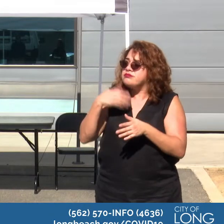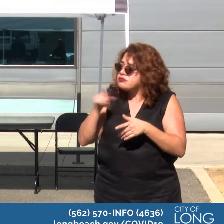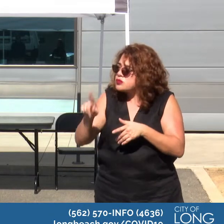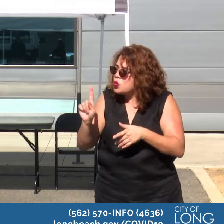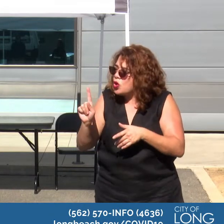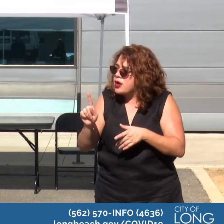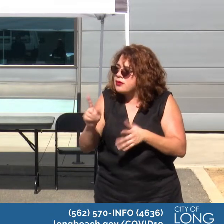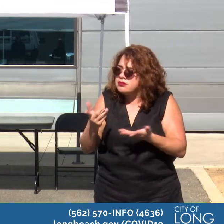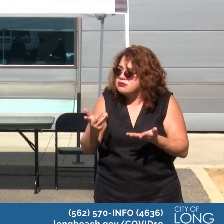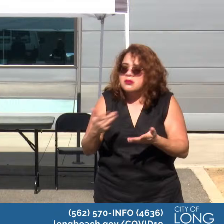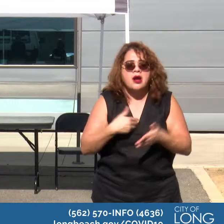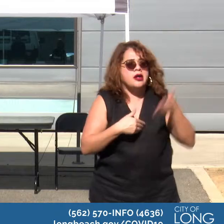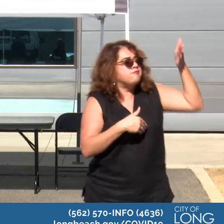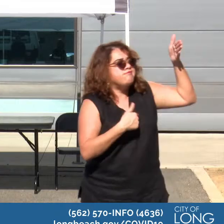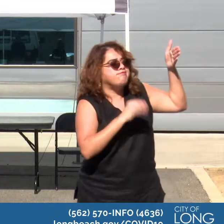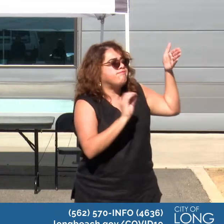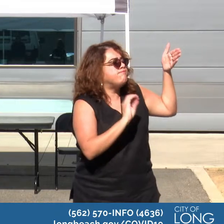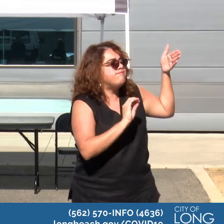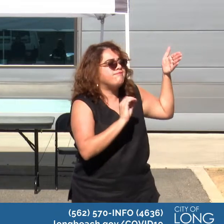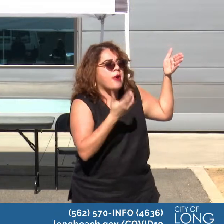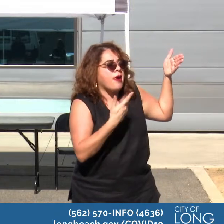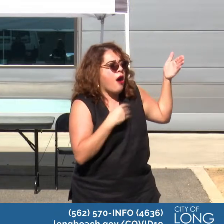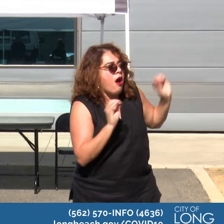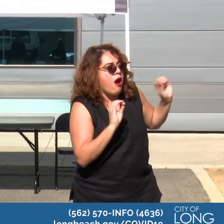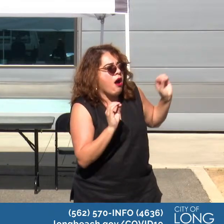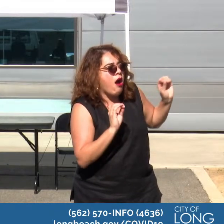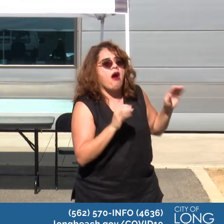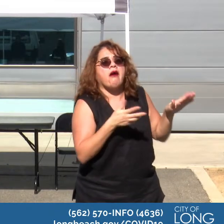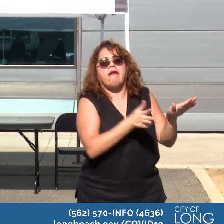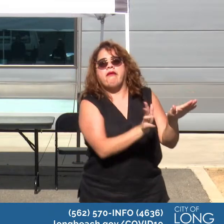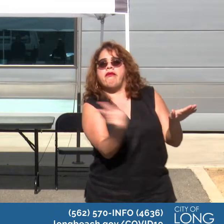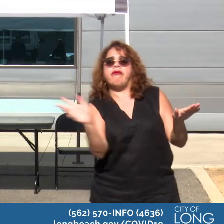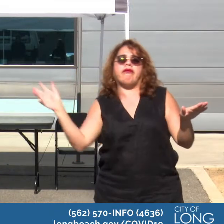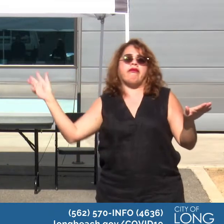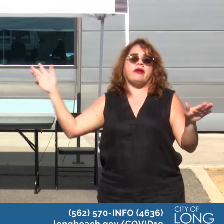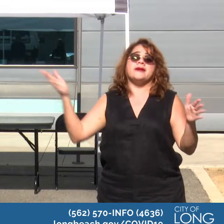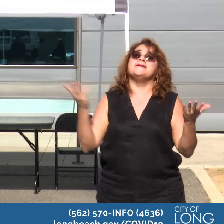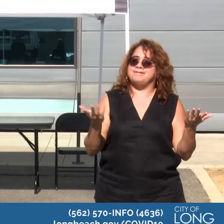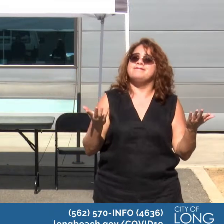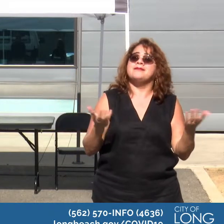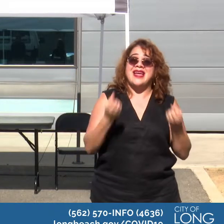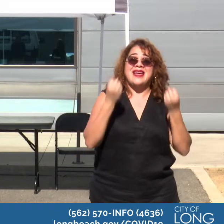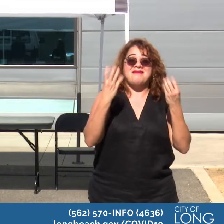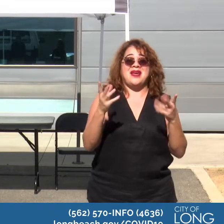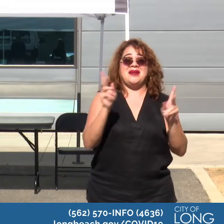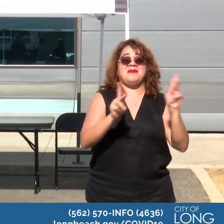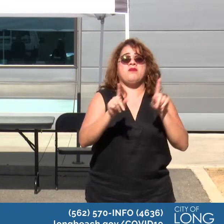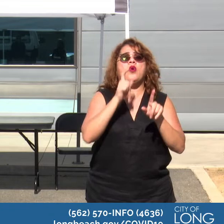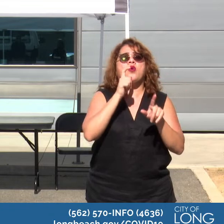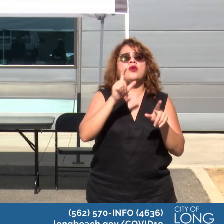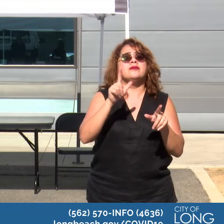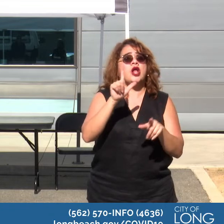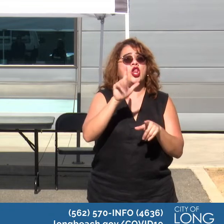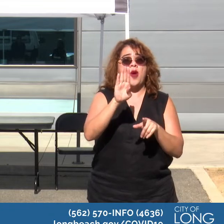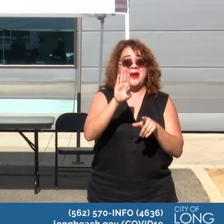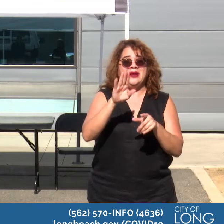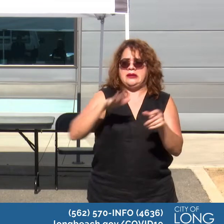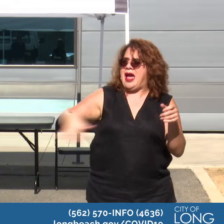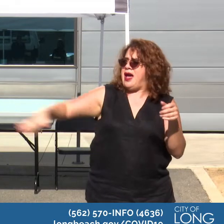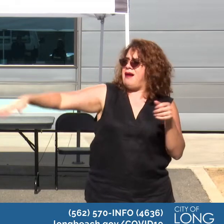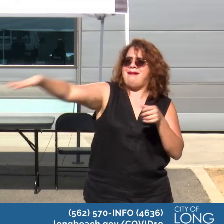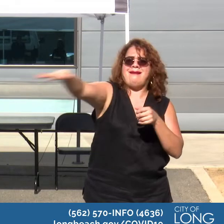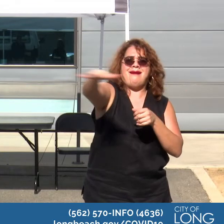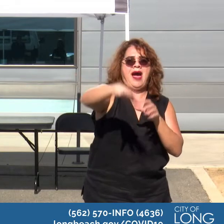away quite a few people who are coming from outside of the city or who are in tiers that are not yet being